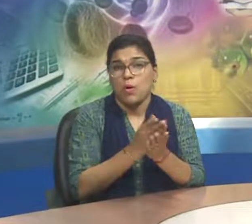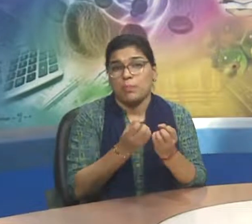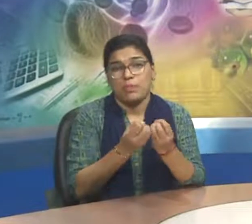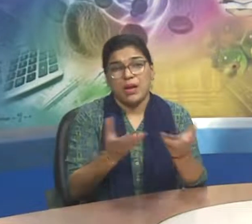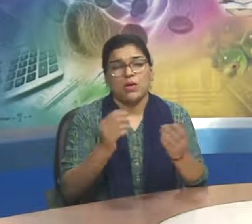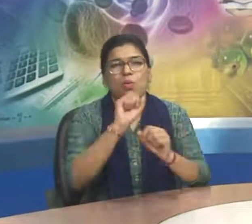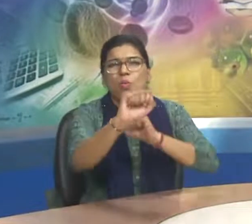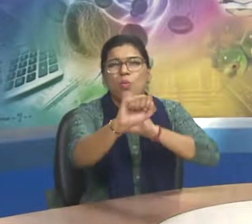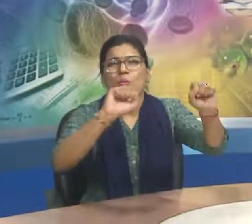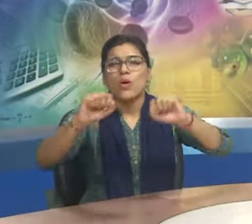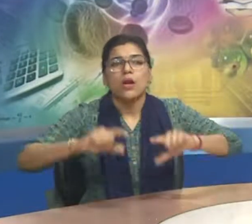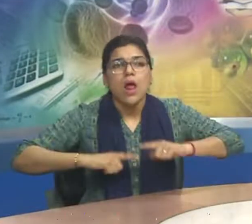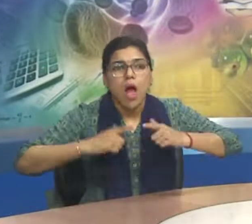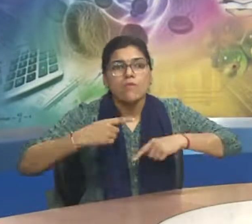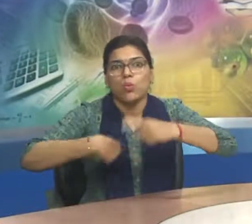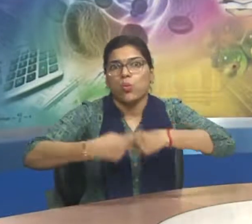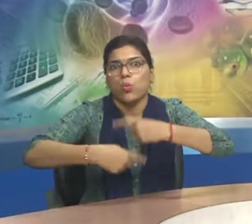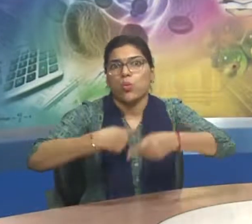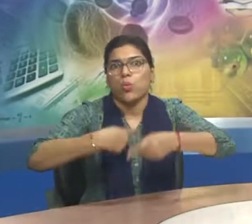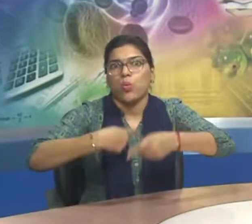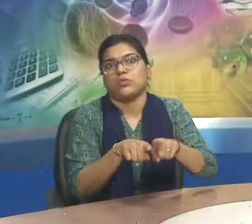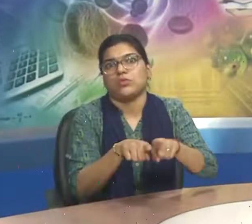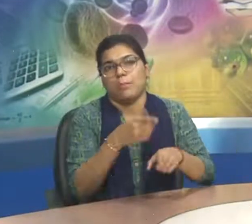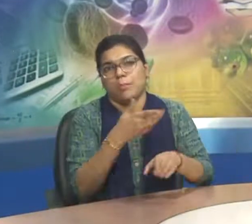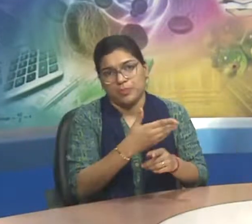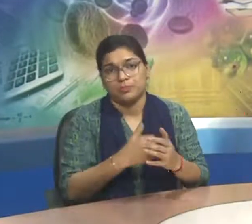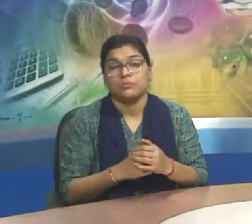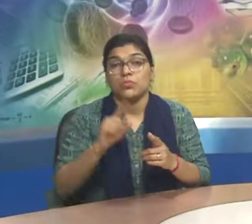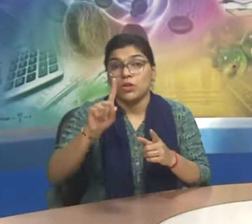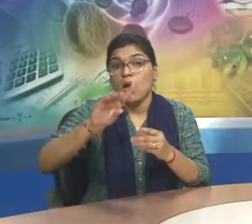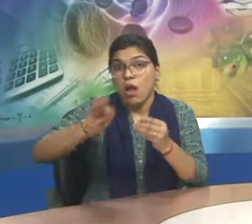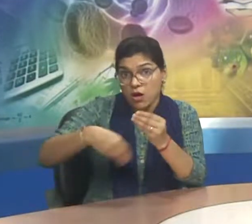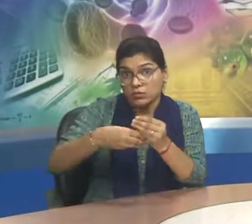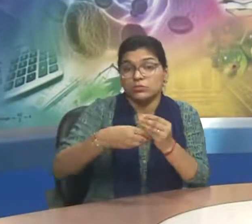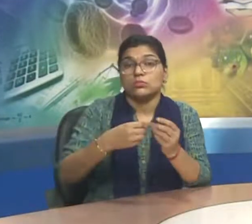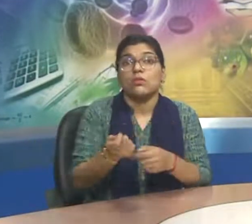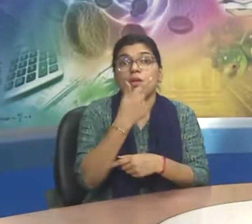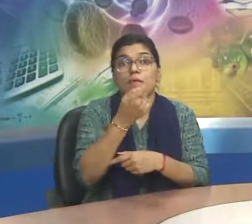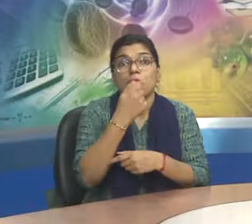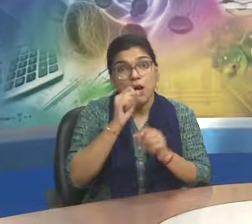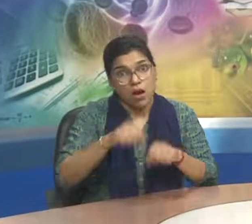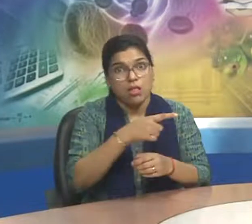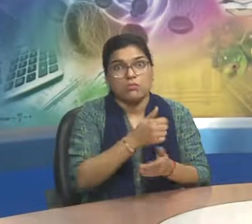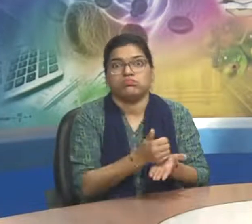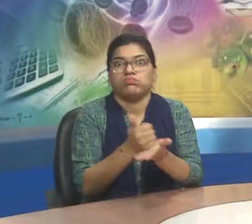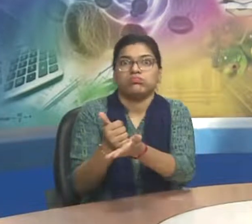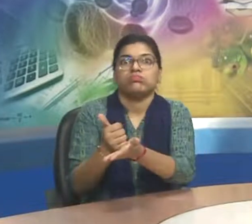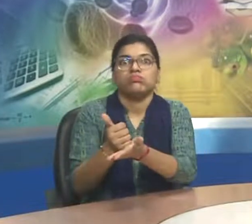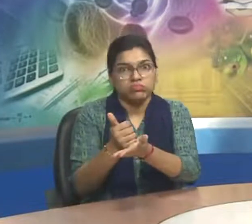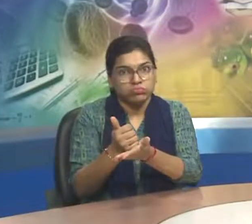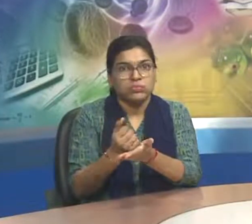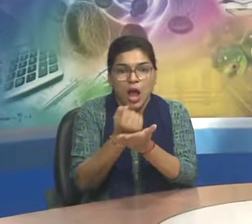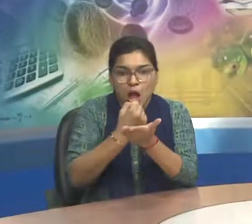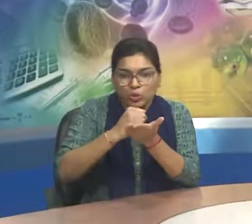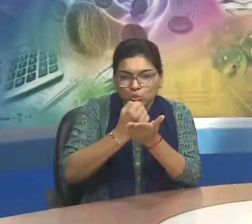articles. These articles we use in our daily life. Also some